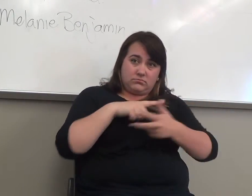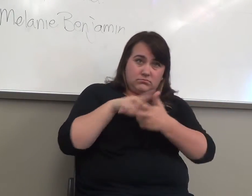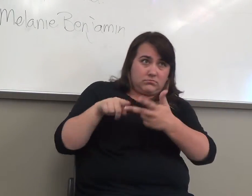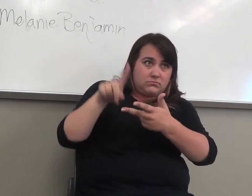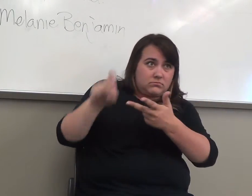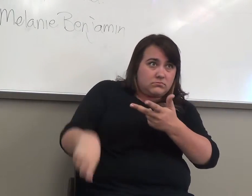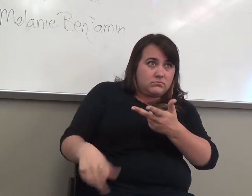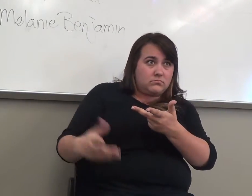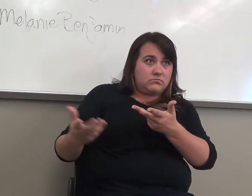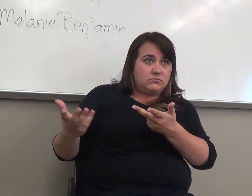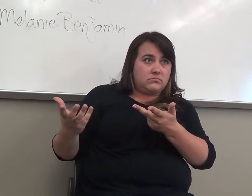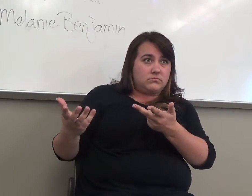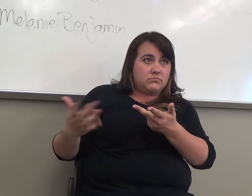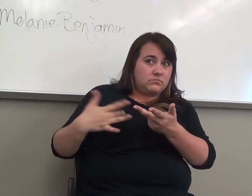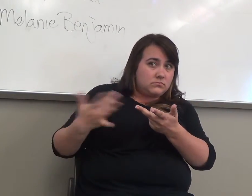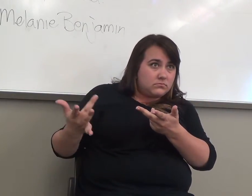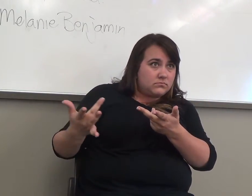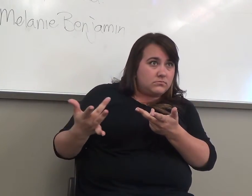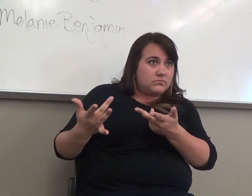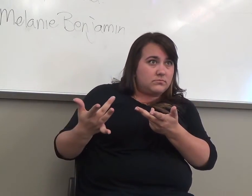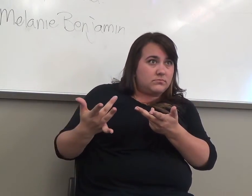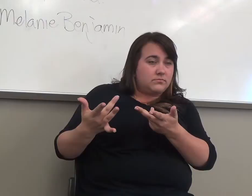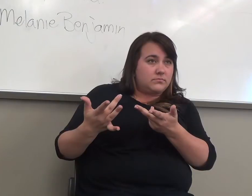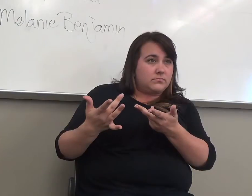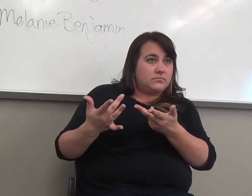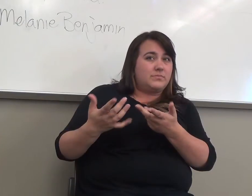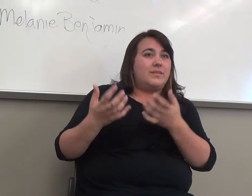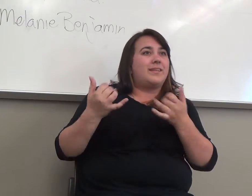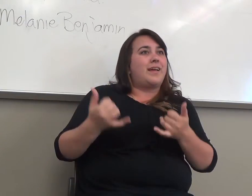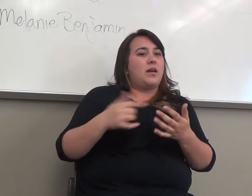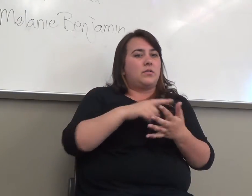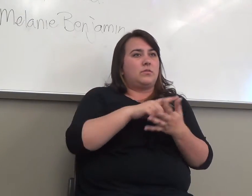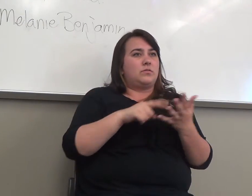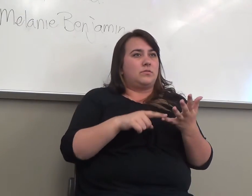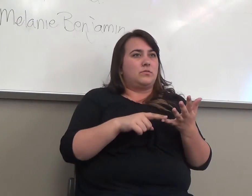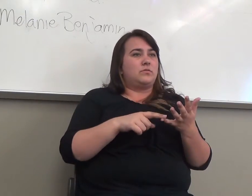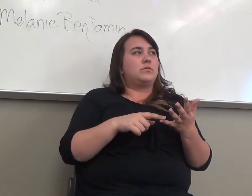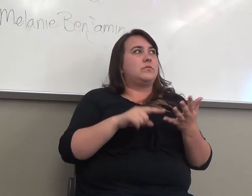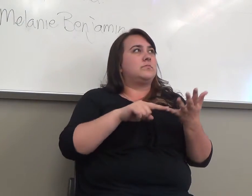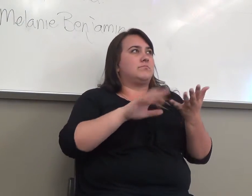answer me these 3 questions. Now she asks people the same questions.